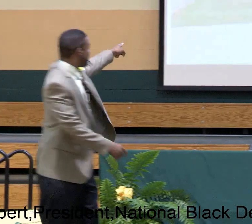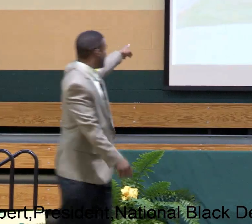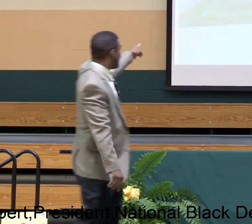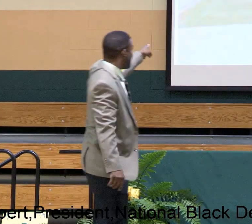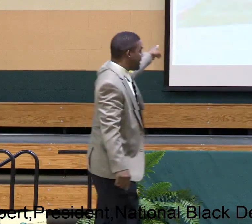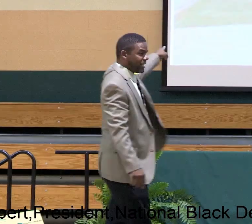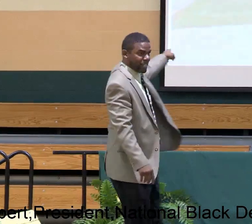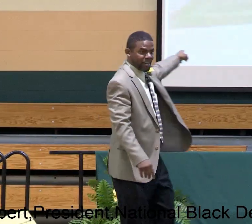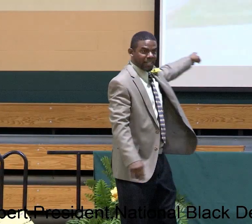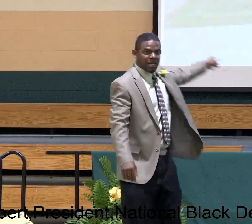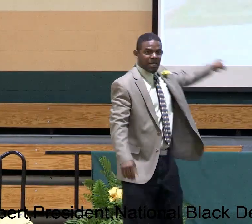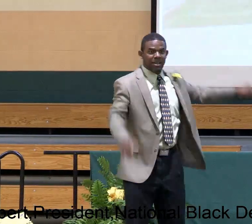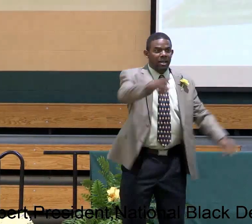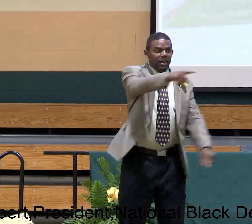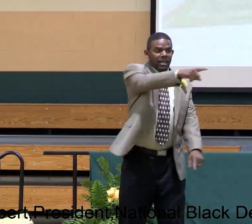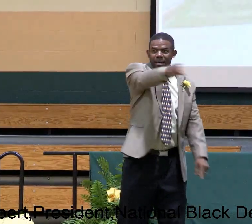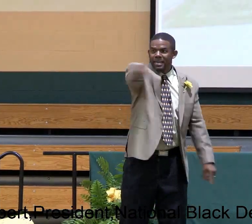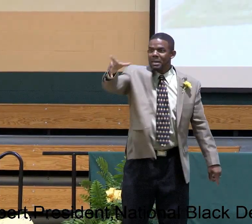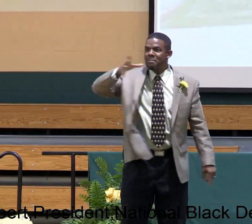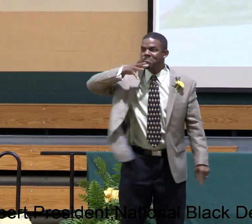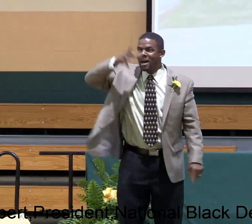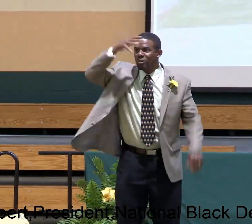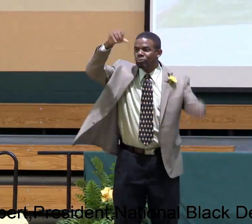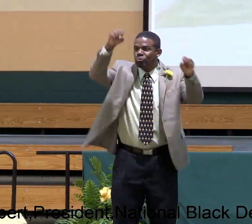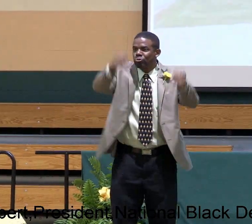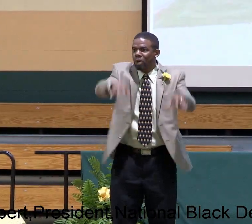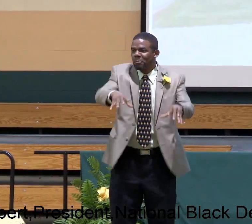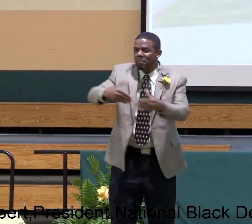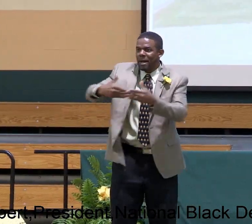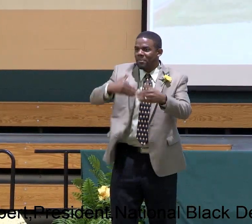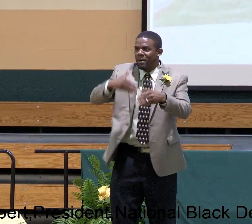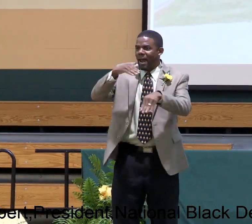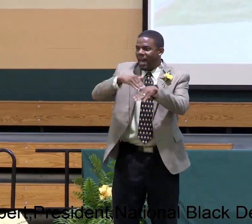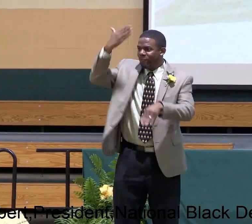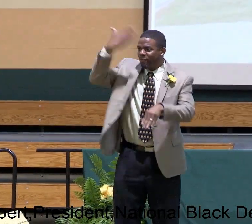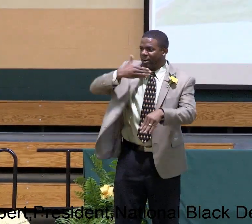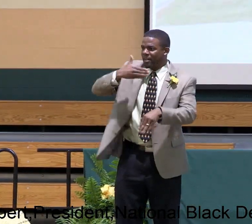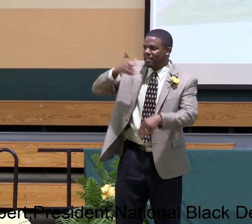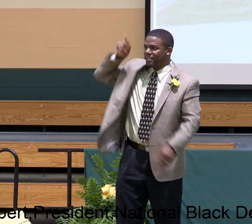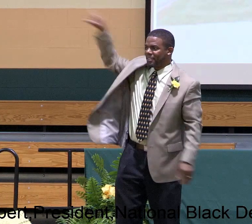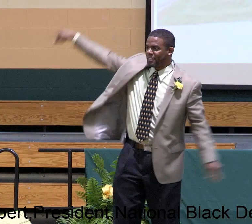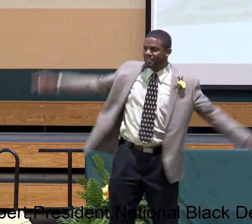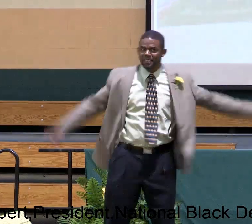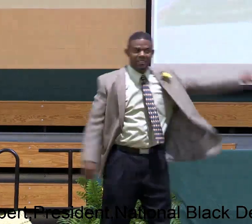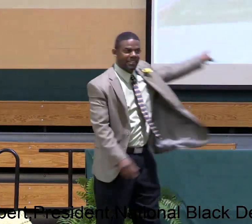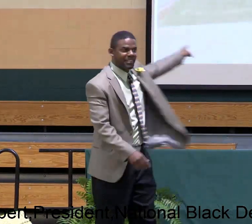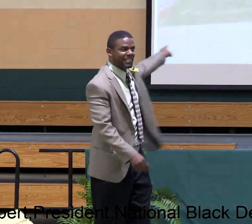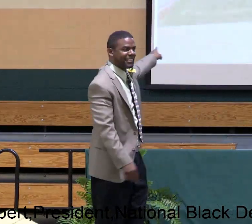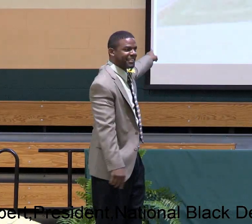So here you are up on day one. Folks, you remember dropping your cubs off at the front gate?